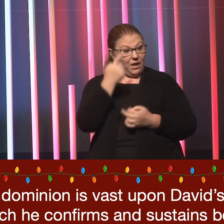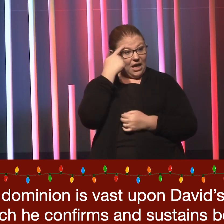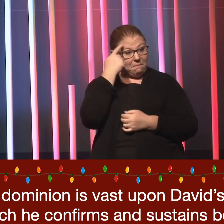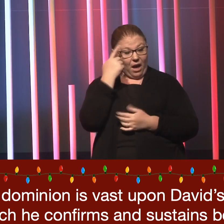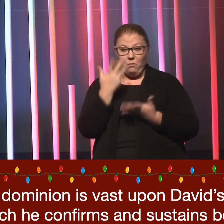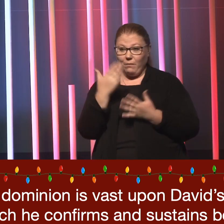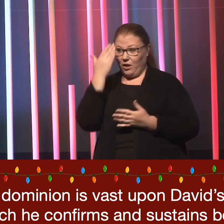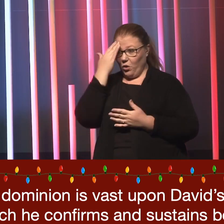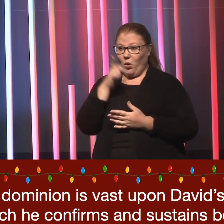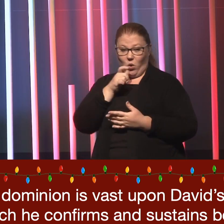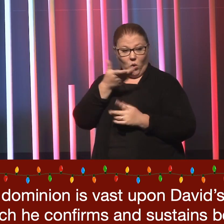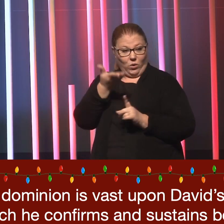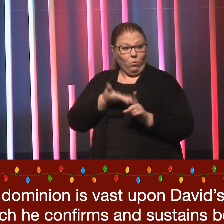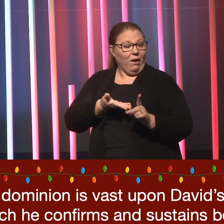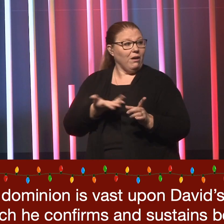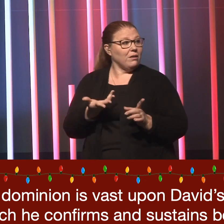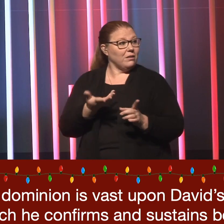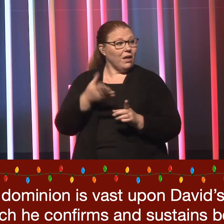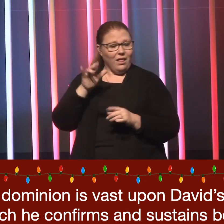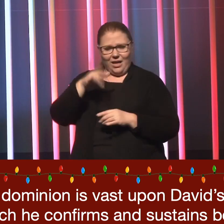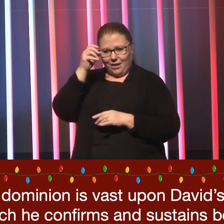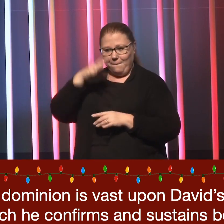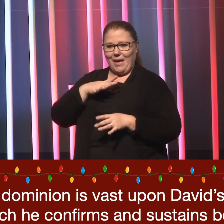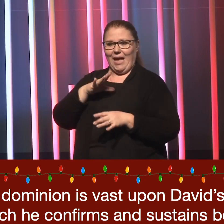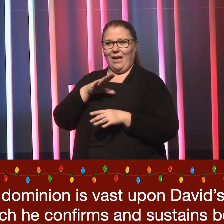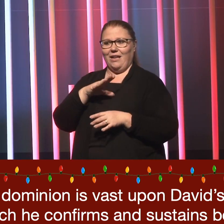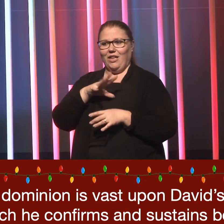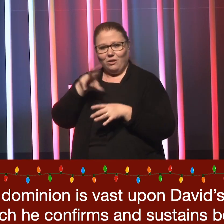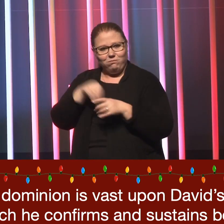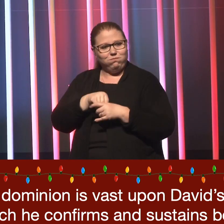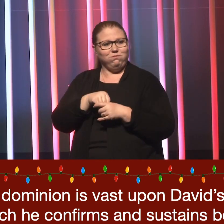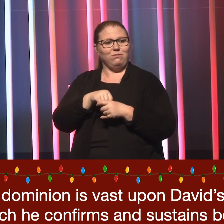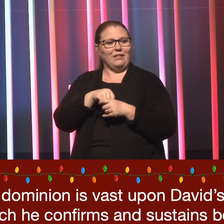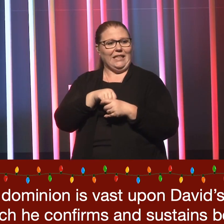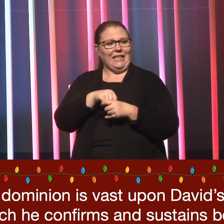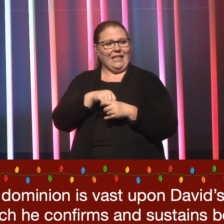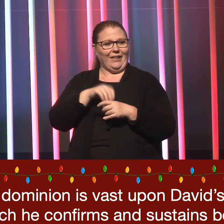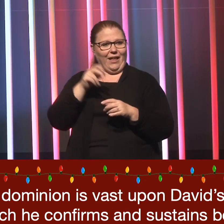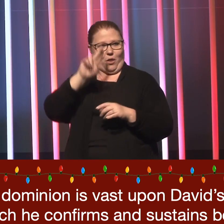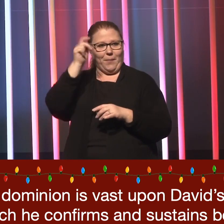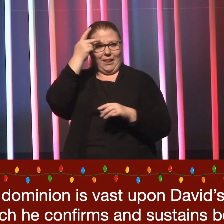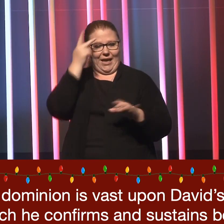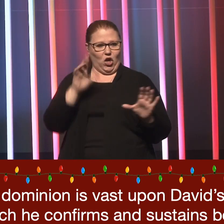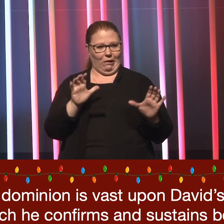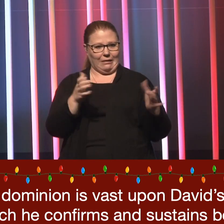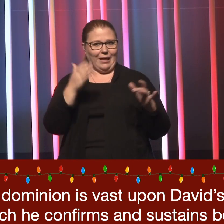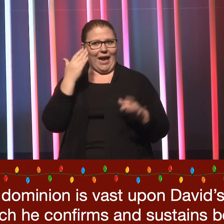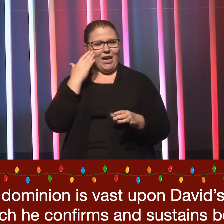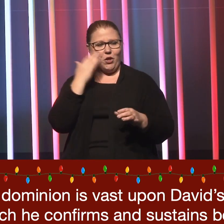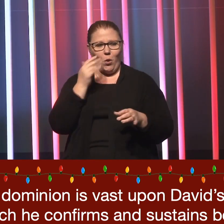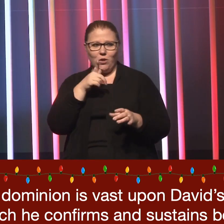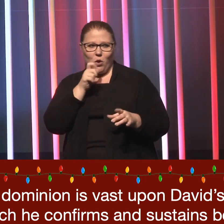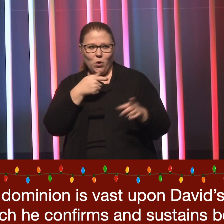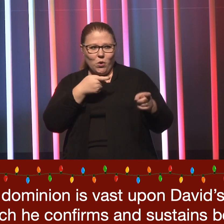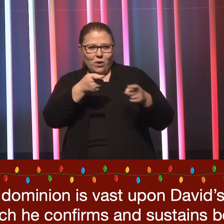knew who it was, right? This is a guy who is in the political echelons. Like, he's seeing it all. He knows who the movers and shakers